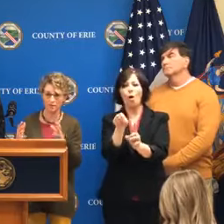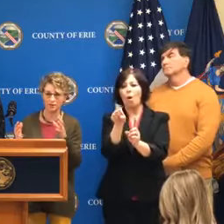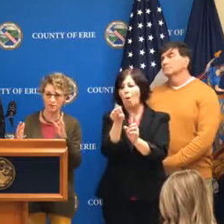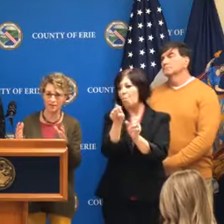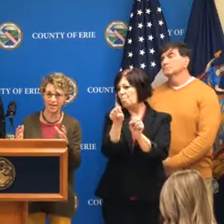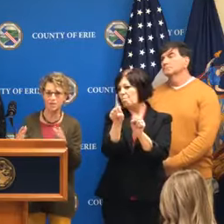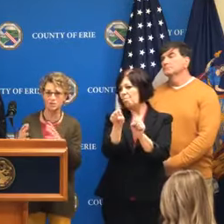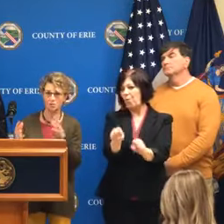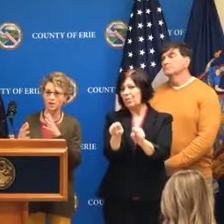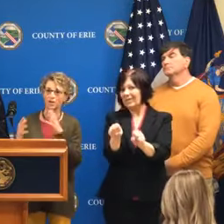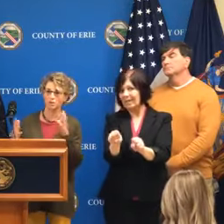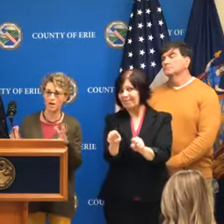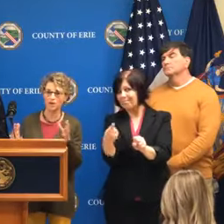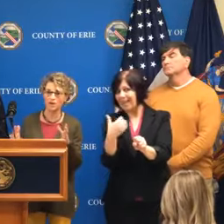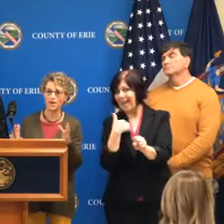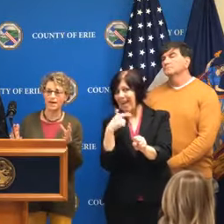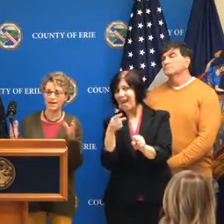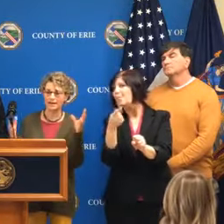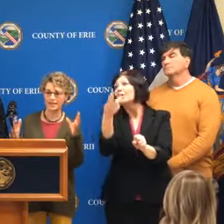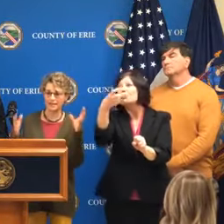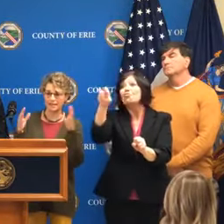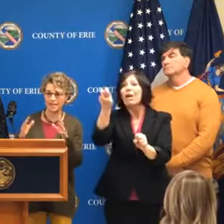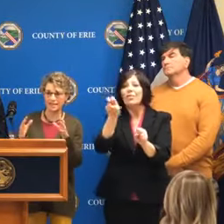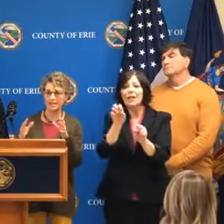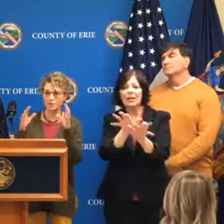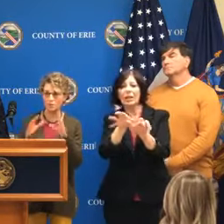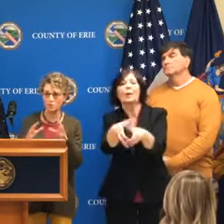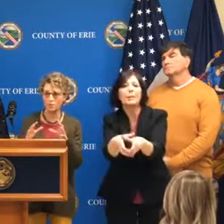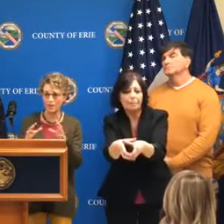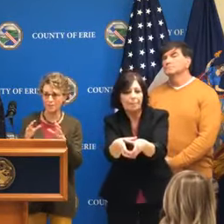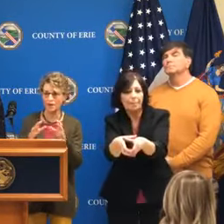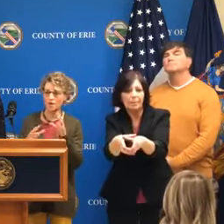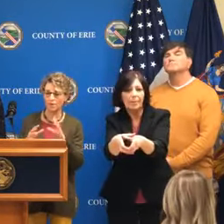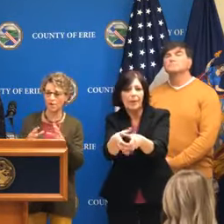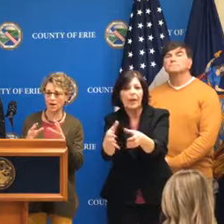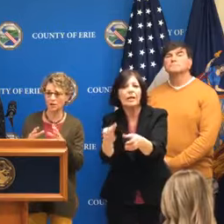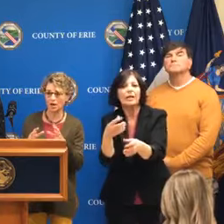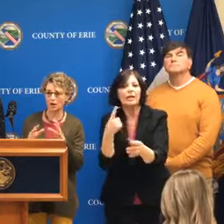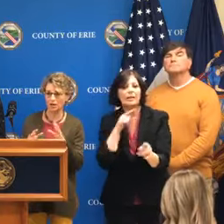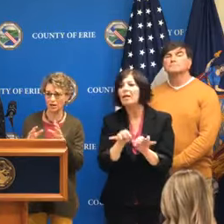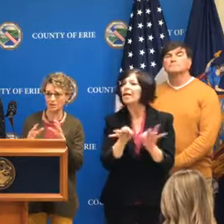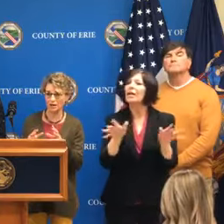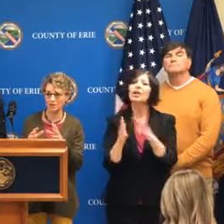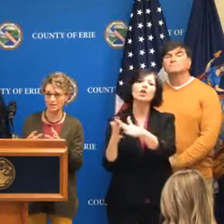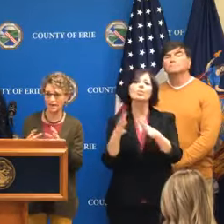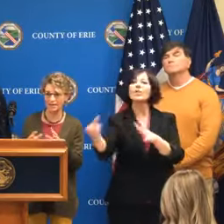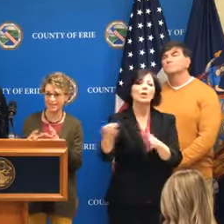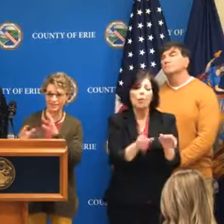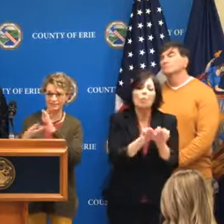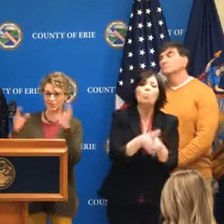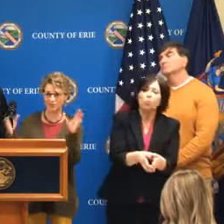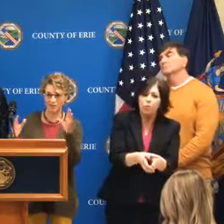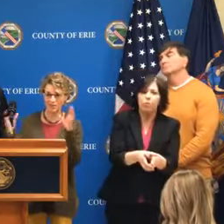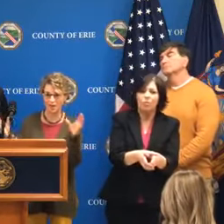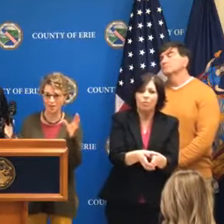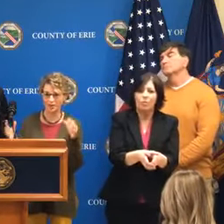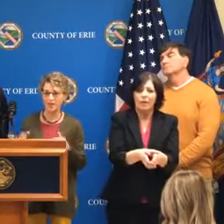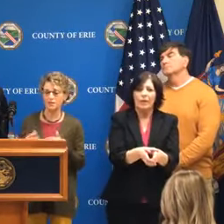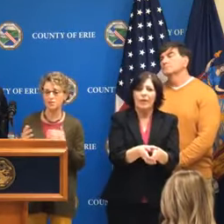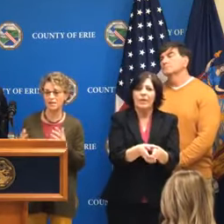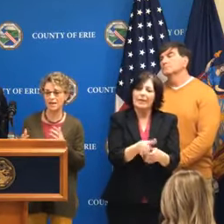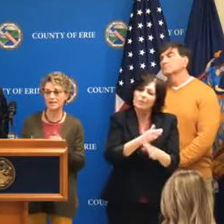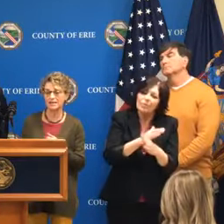potential to a case or travel, and then contain them, remove them from our society and for the rest of the